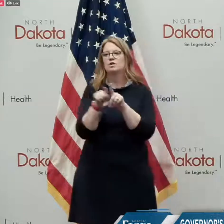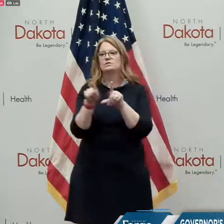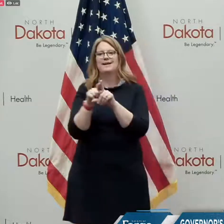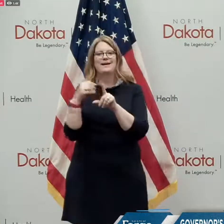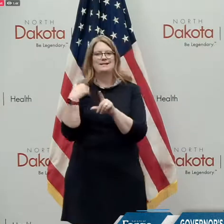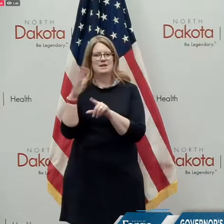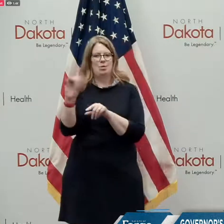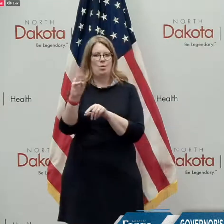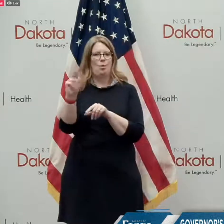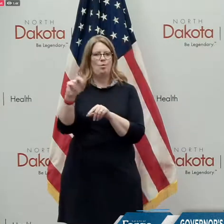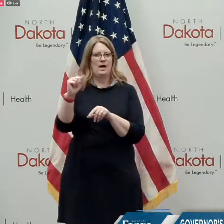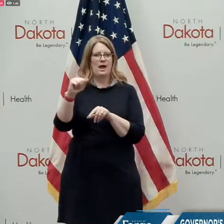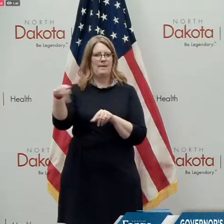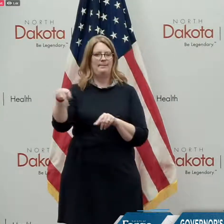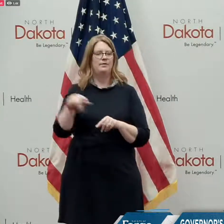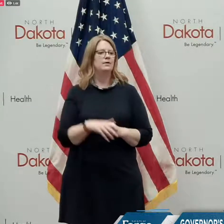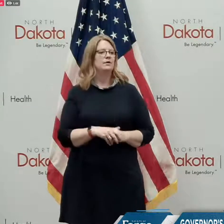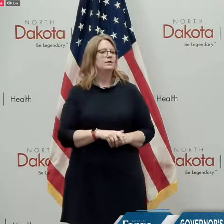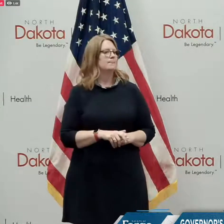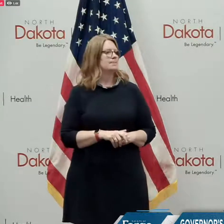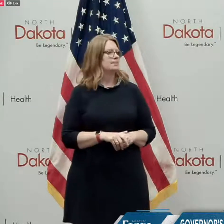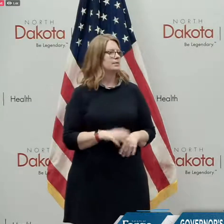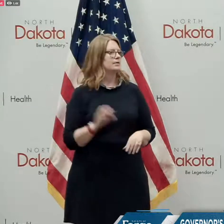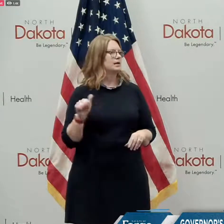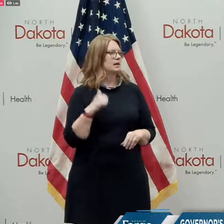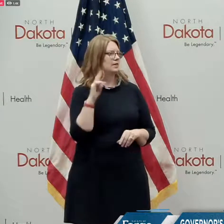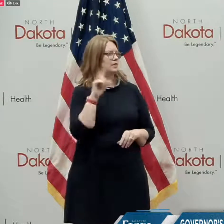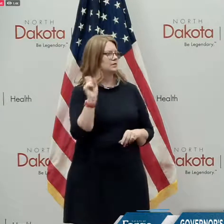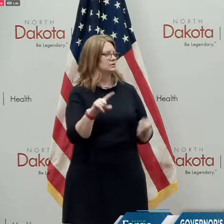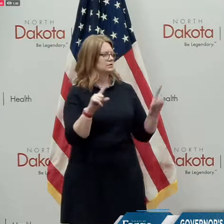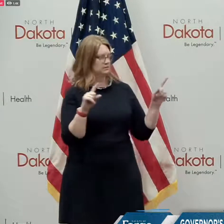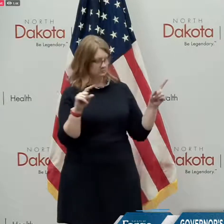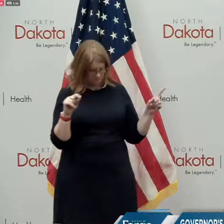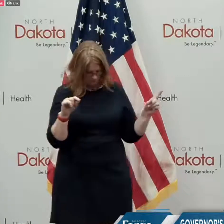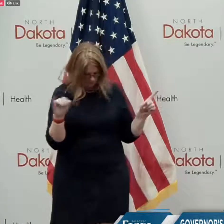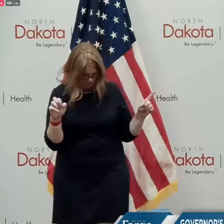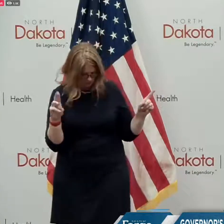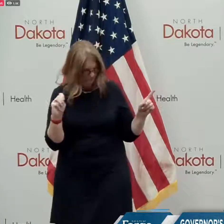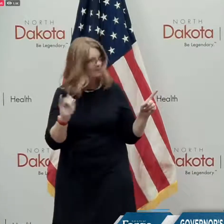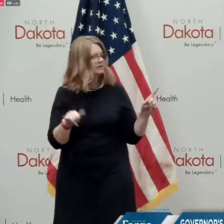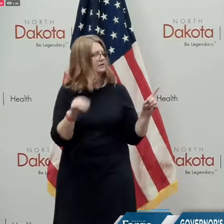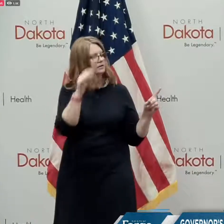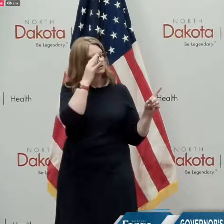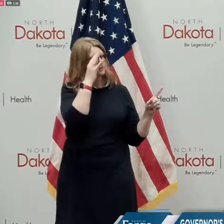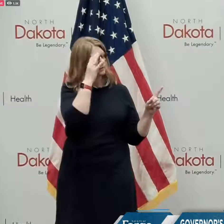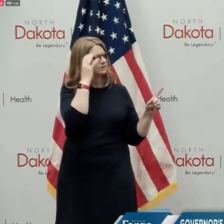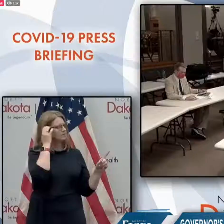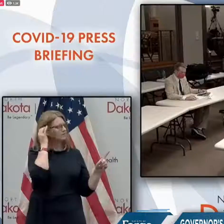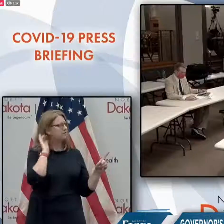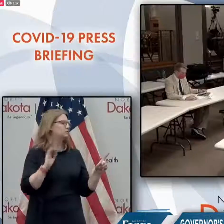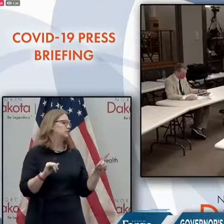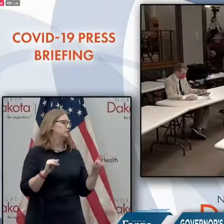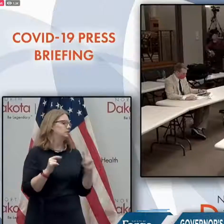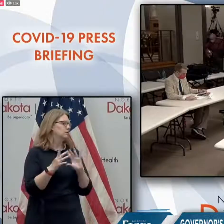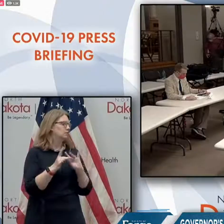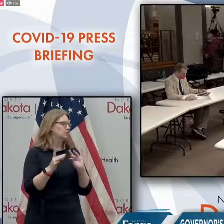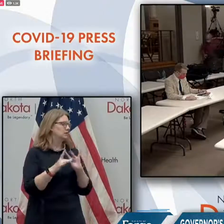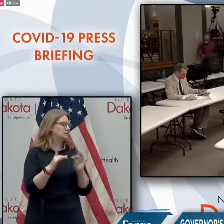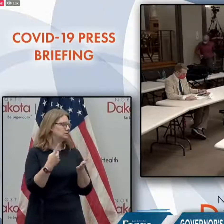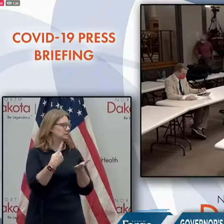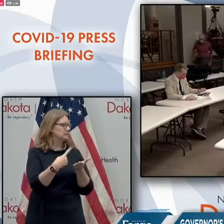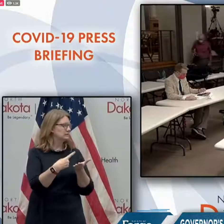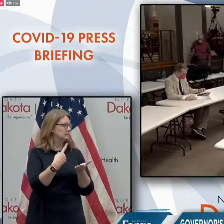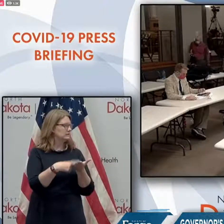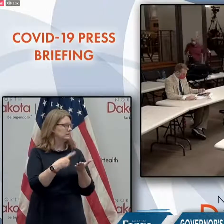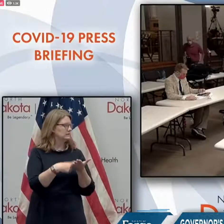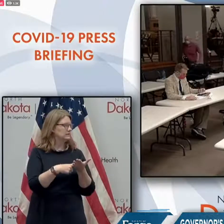out. Okay, back to other questions. Back to Jeremy. You had mentioned that there were some discussions about that